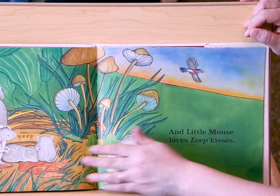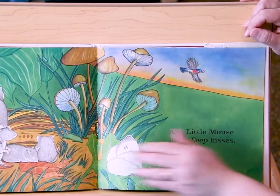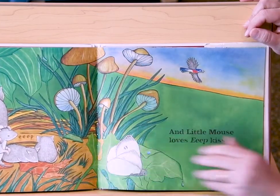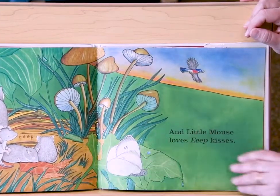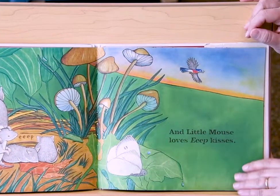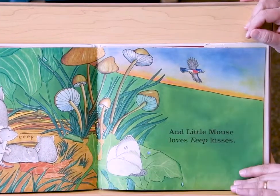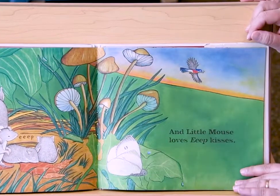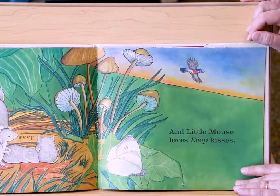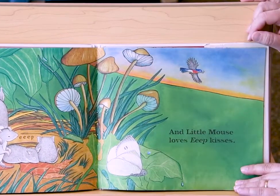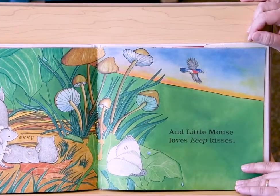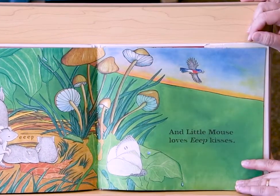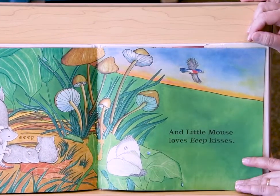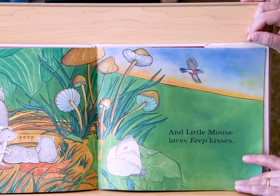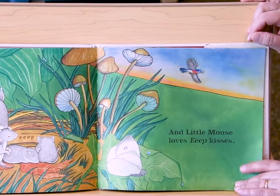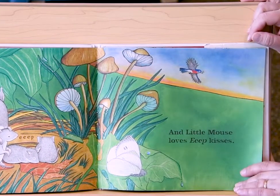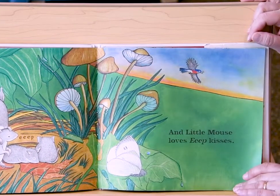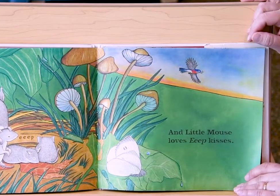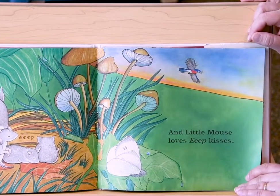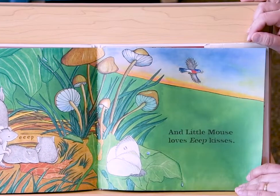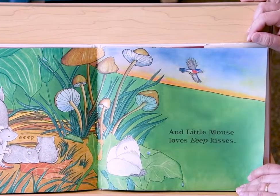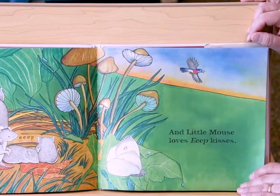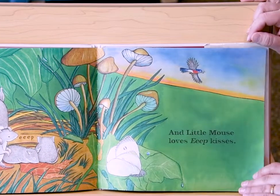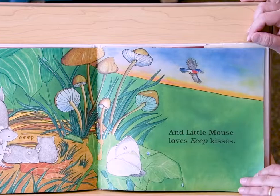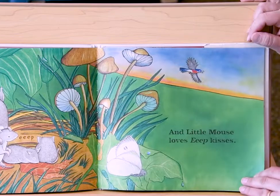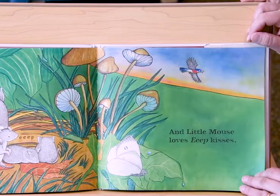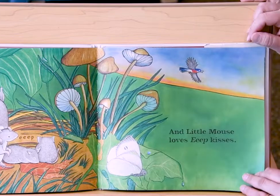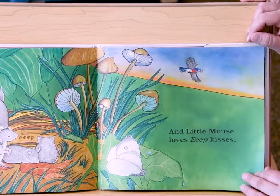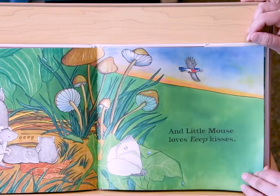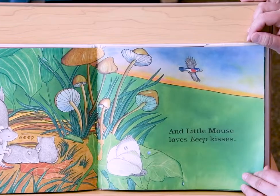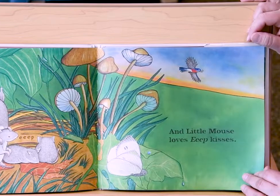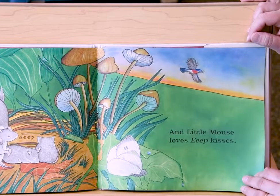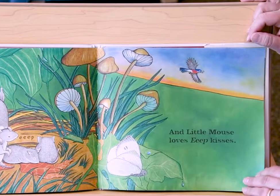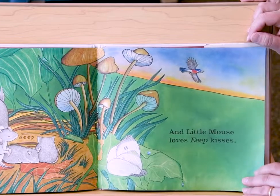And little mouse loves eep kisses. Beep, eep.